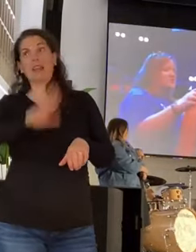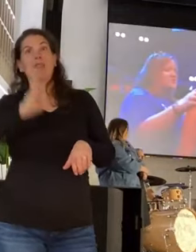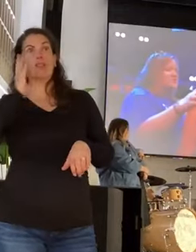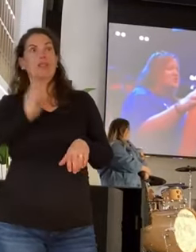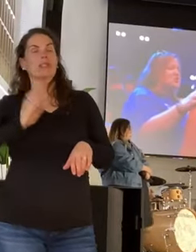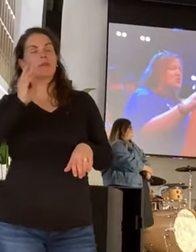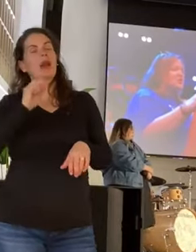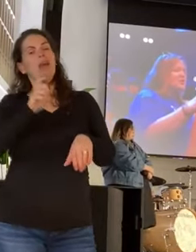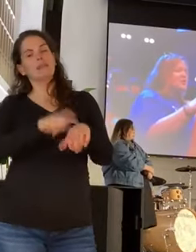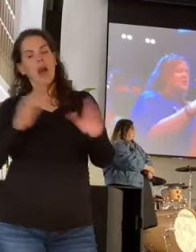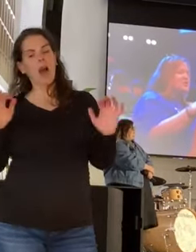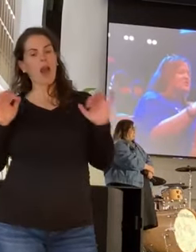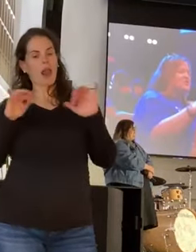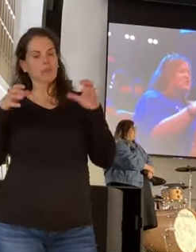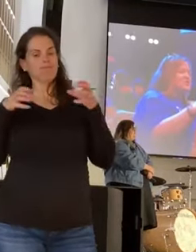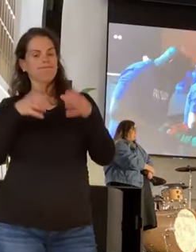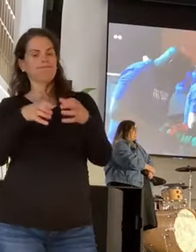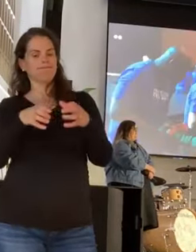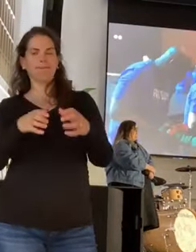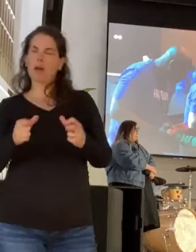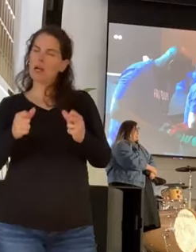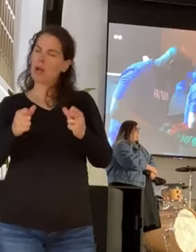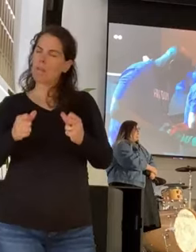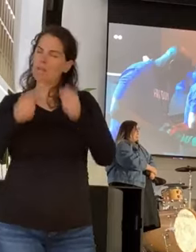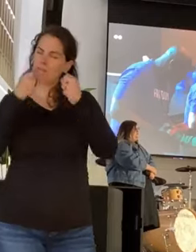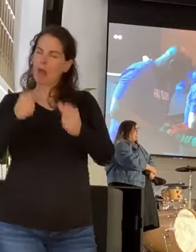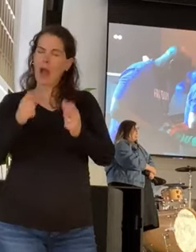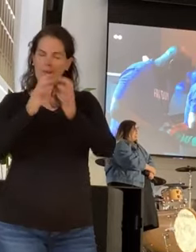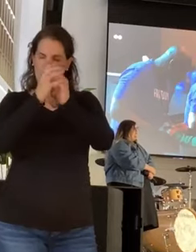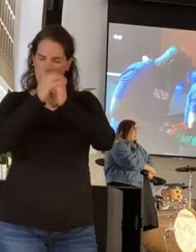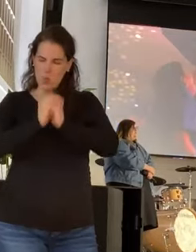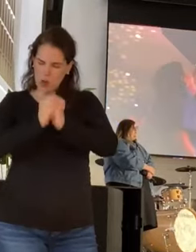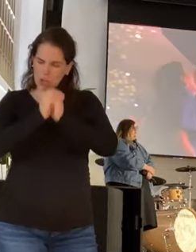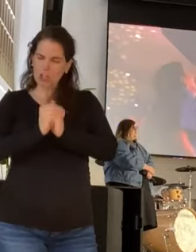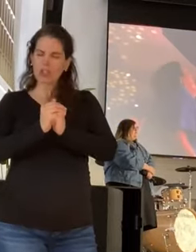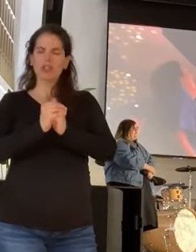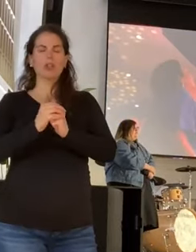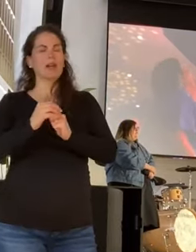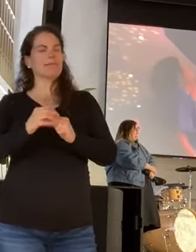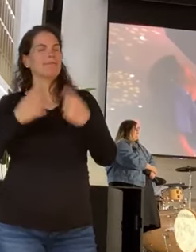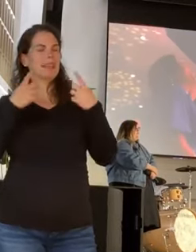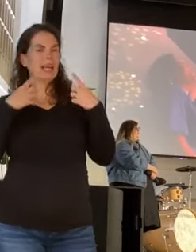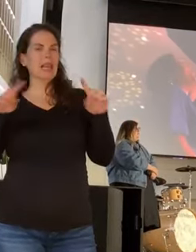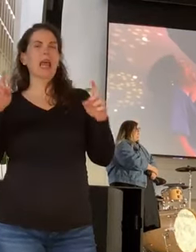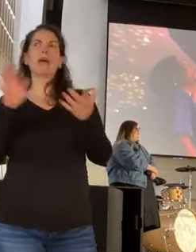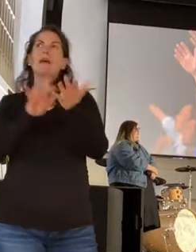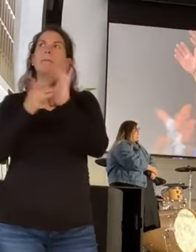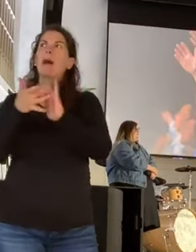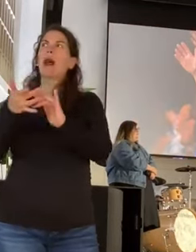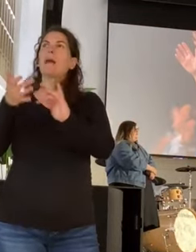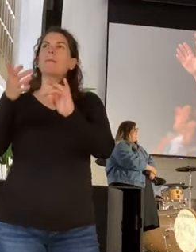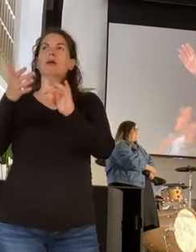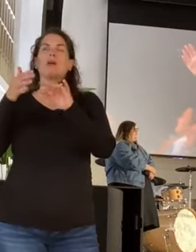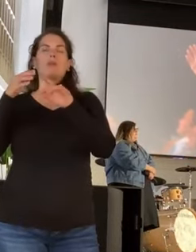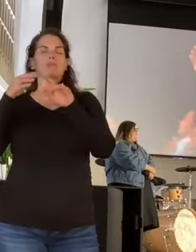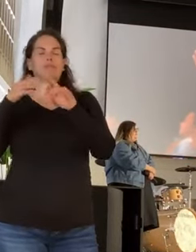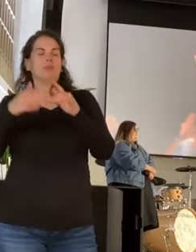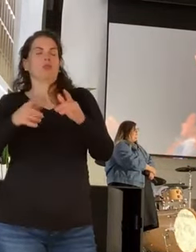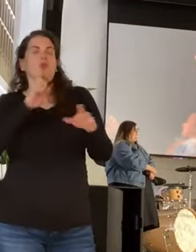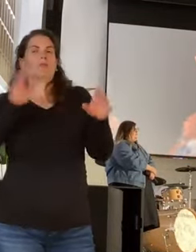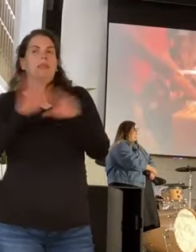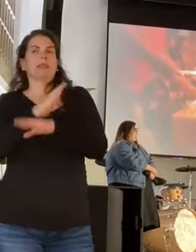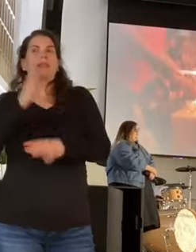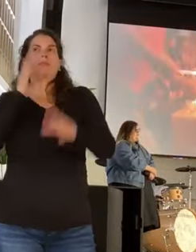that we get to gather, and there's powerful worship, words, declaring scripture over our lives so that we can be the free people